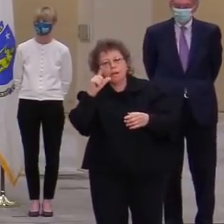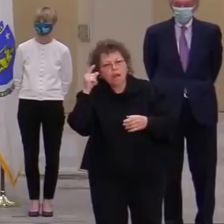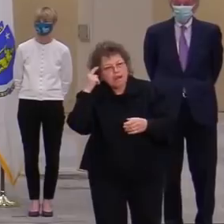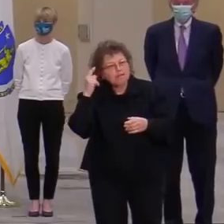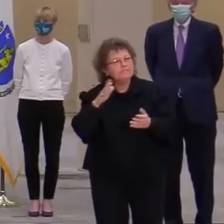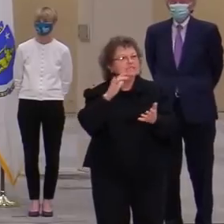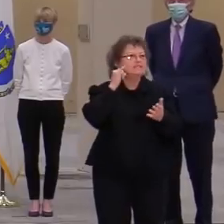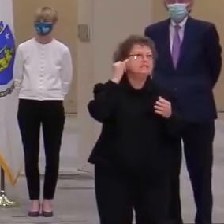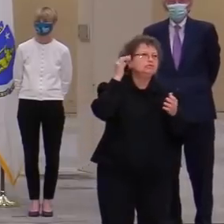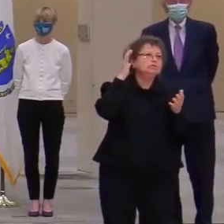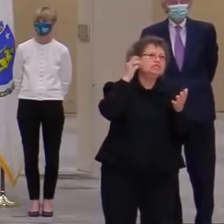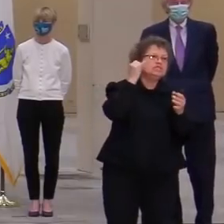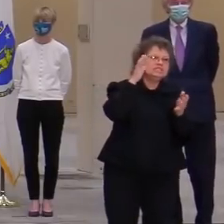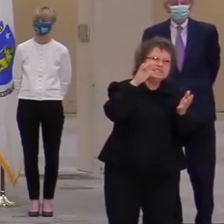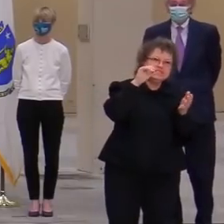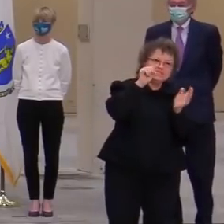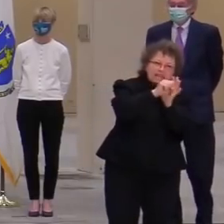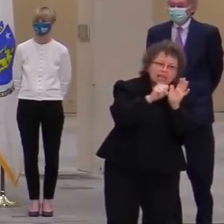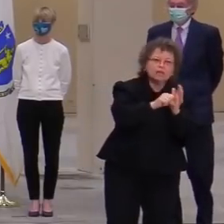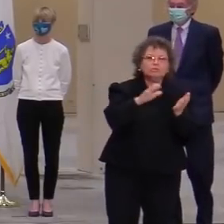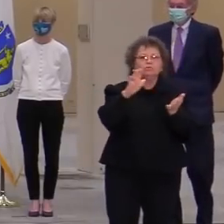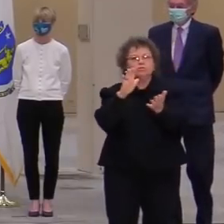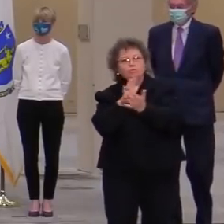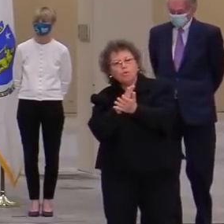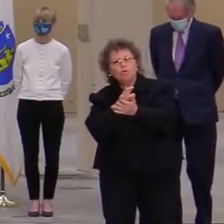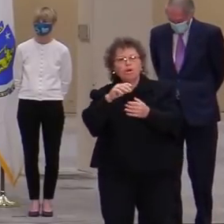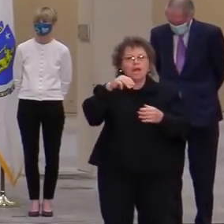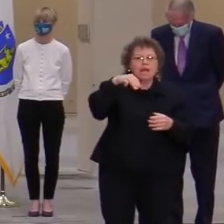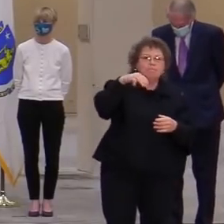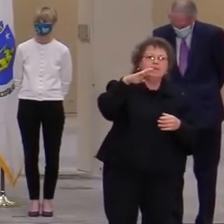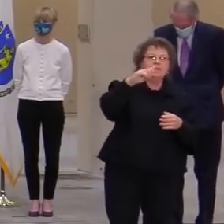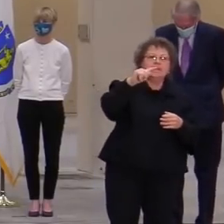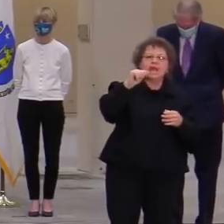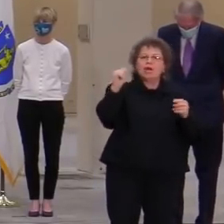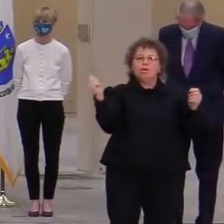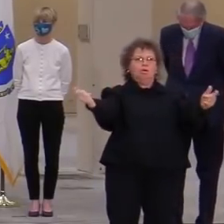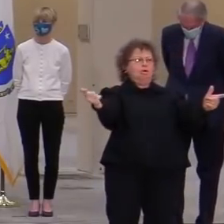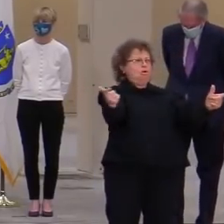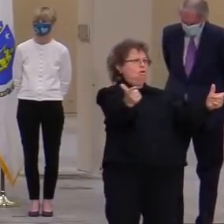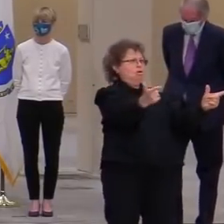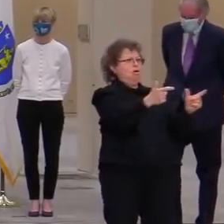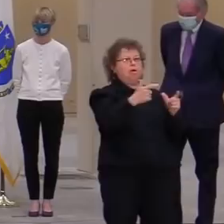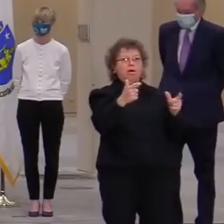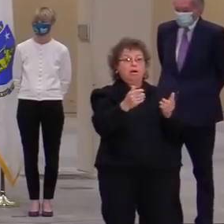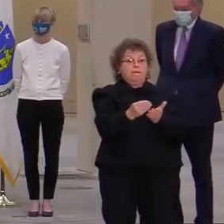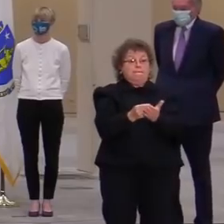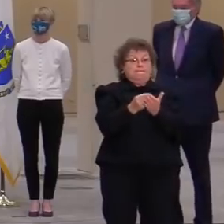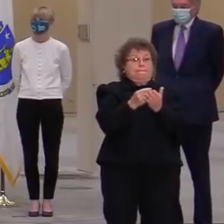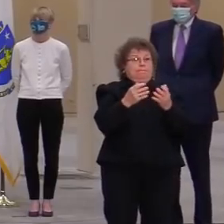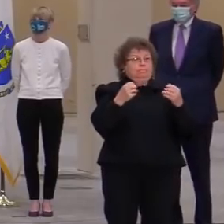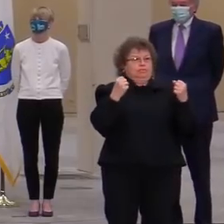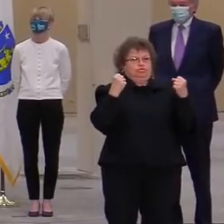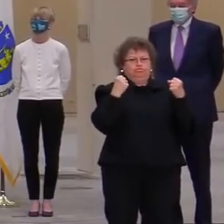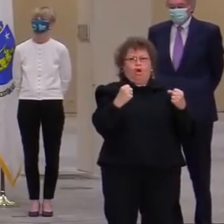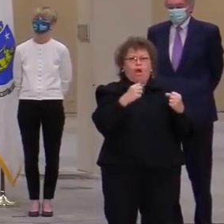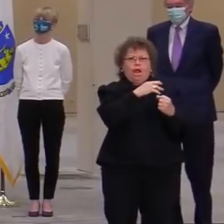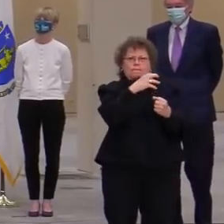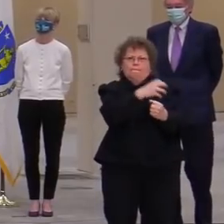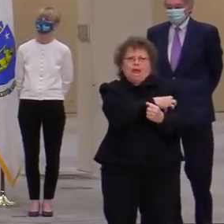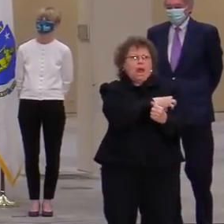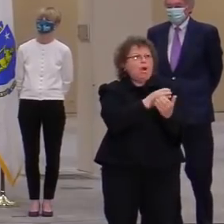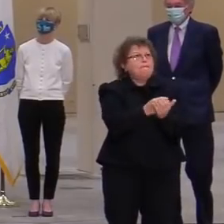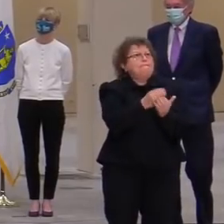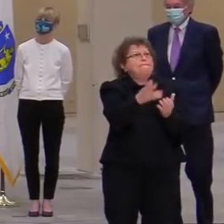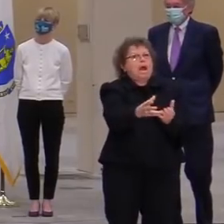the MBTA, and we need them to voluntarily use that purchasing power to establish